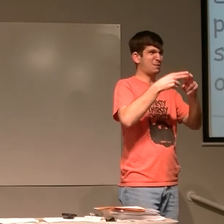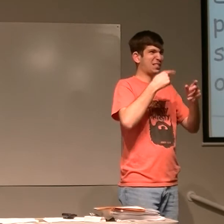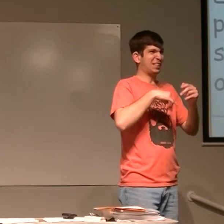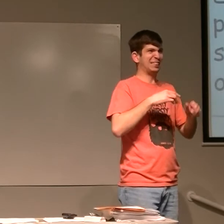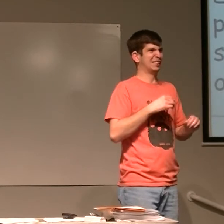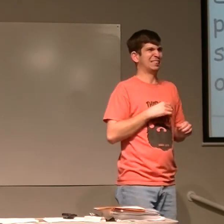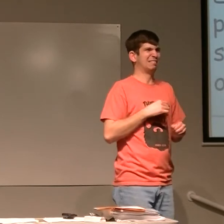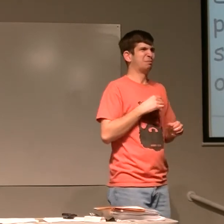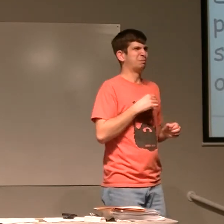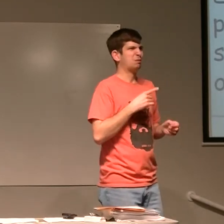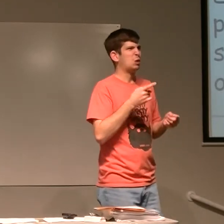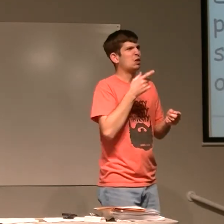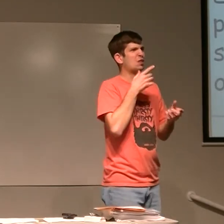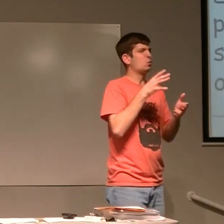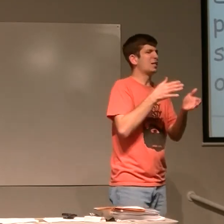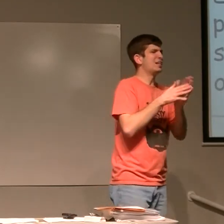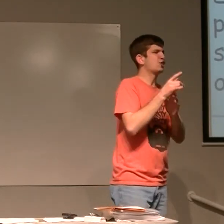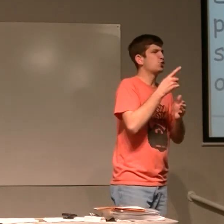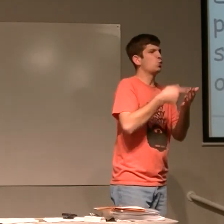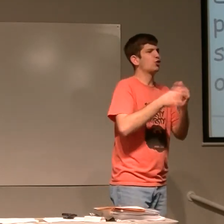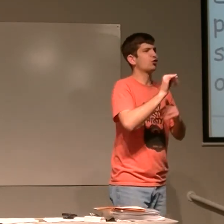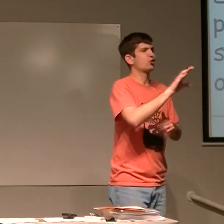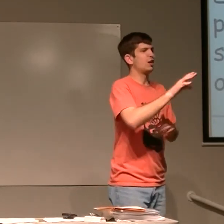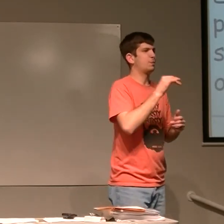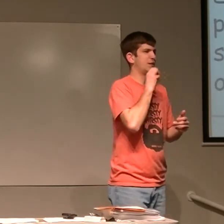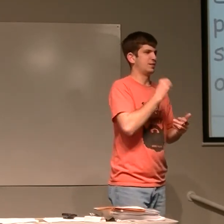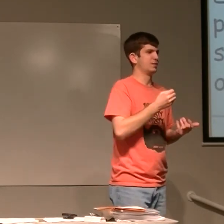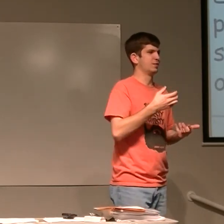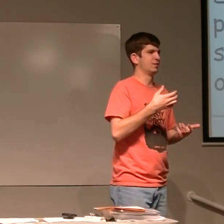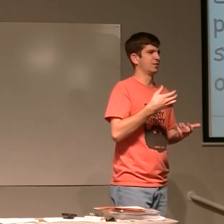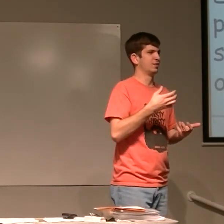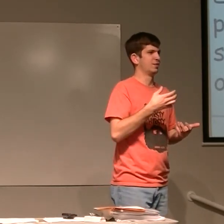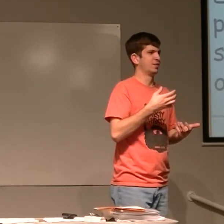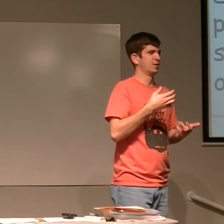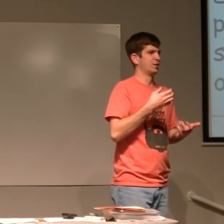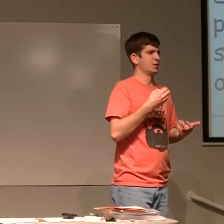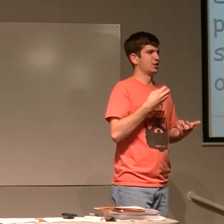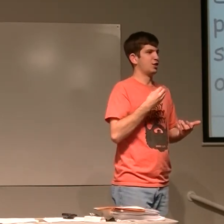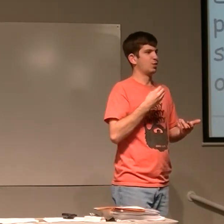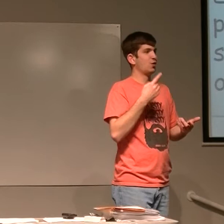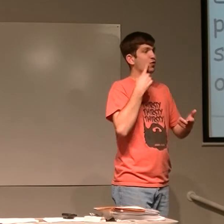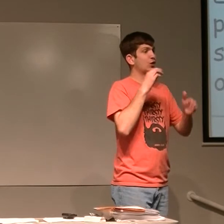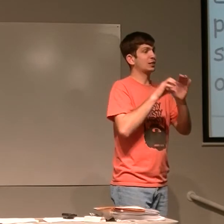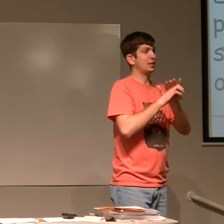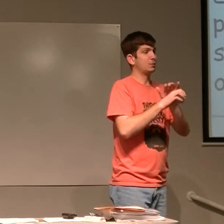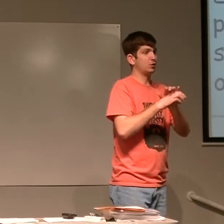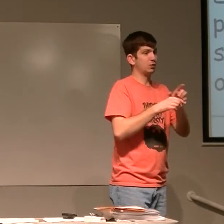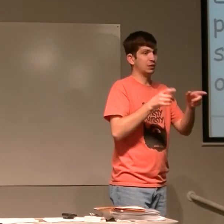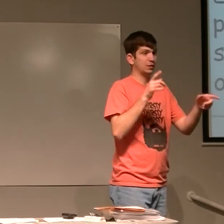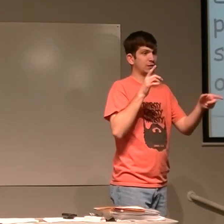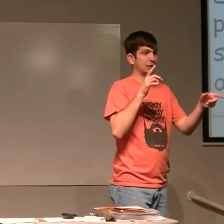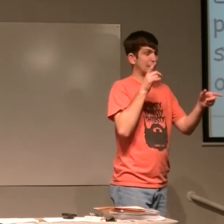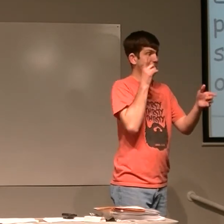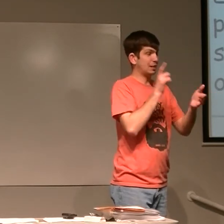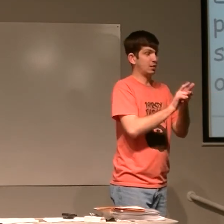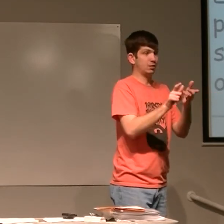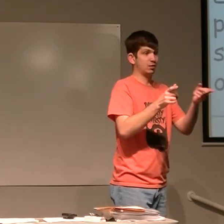sign? They want to ask you what your job is. So, for example, Linda,